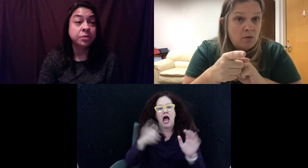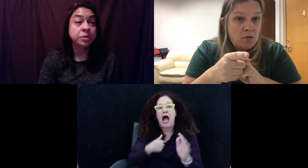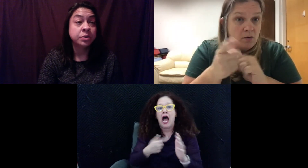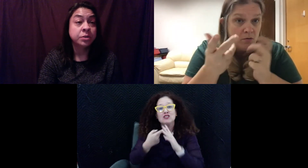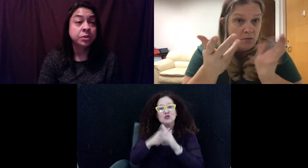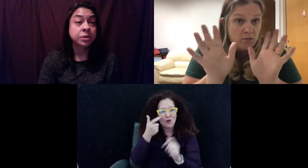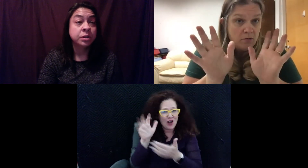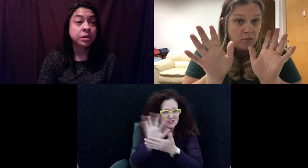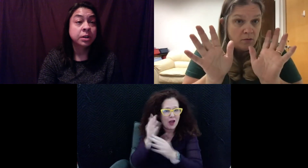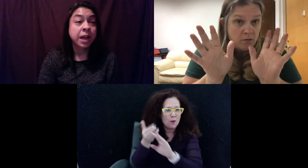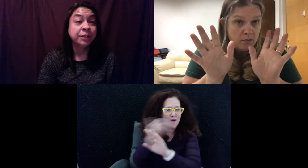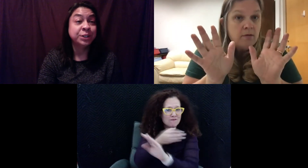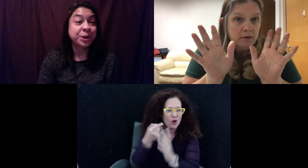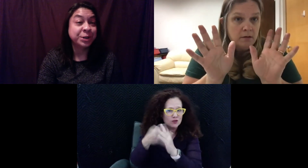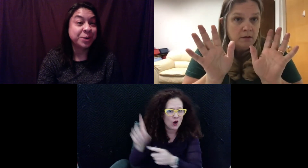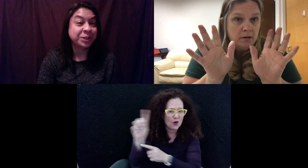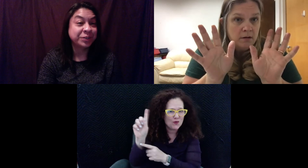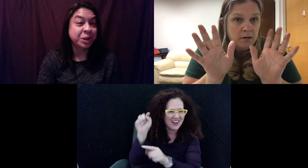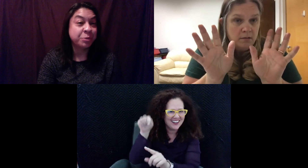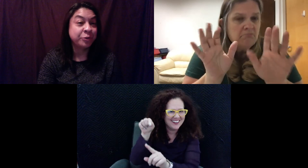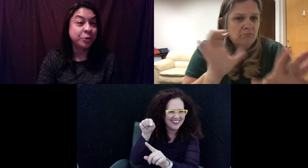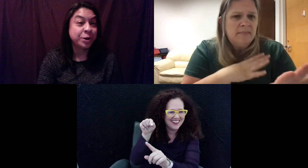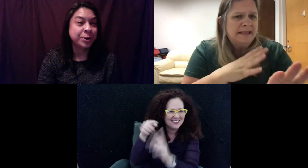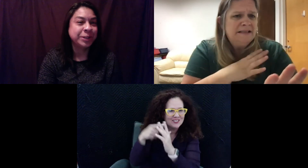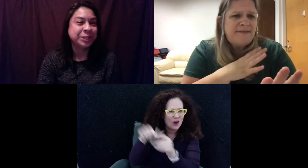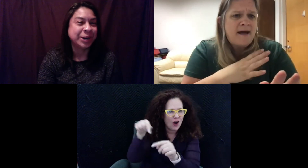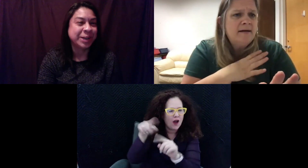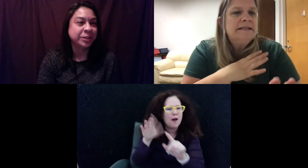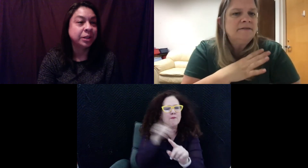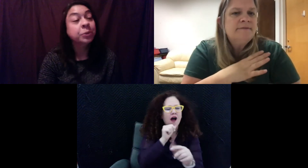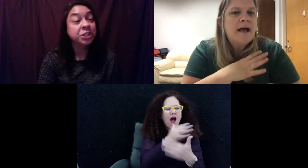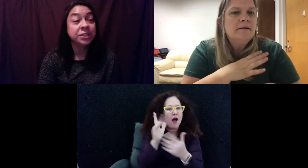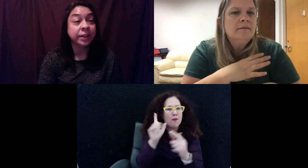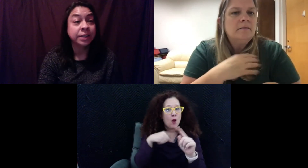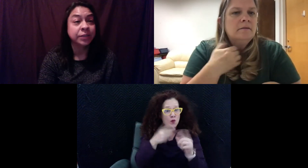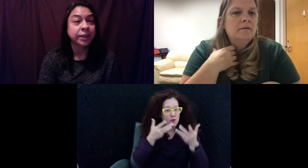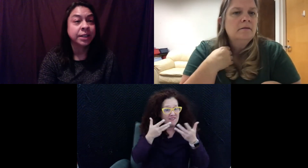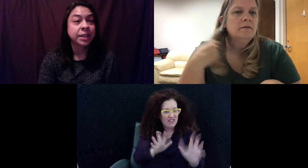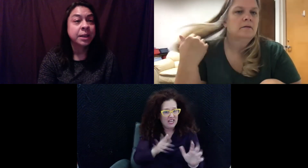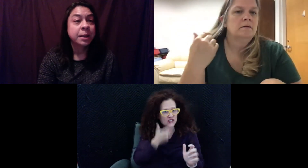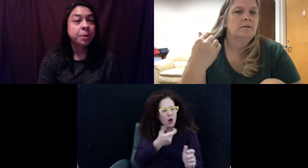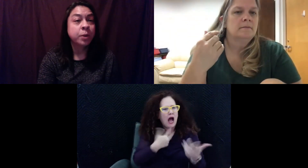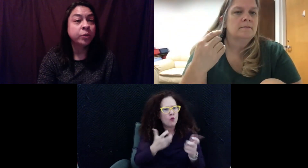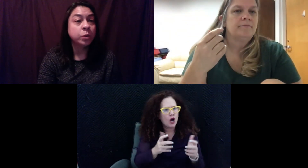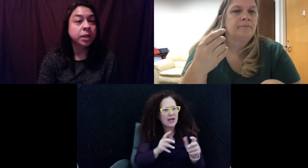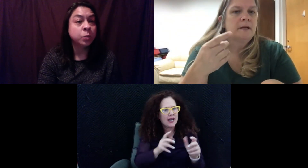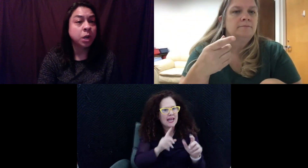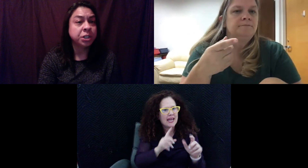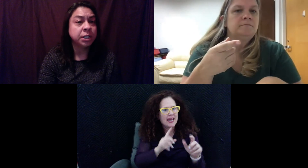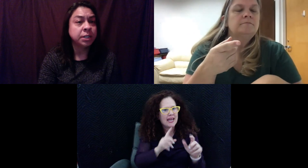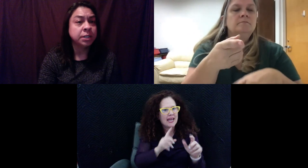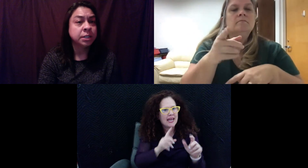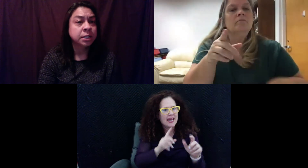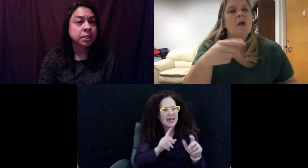video? I started to watch the video before we started at 1 o'clock, which is fine, that's fine. But whenever we're done